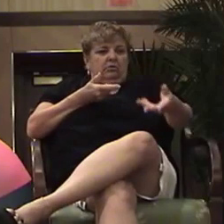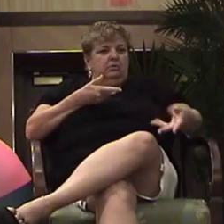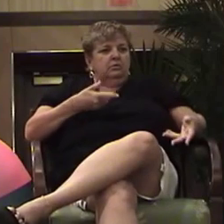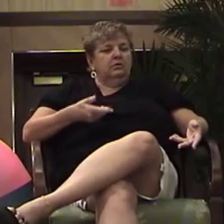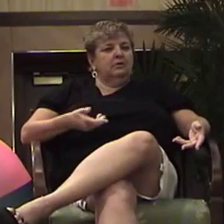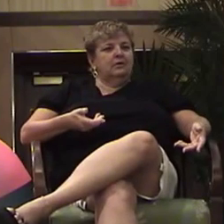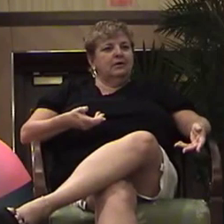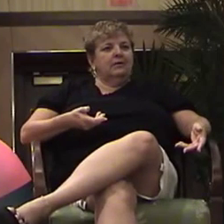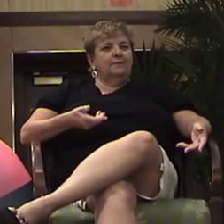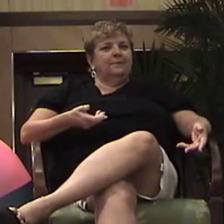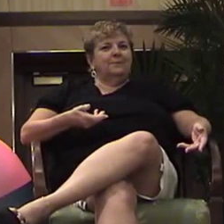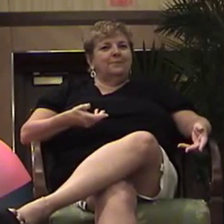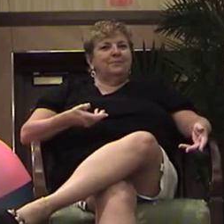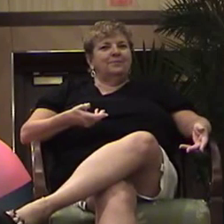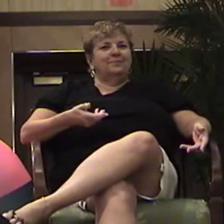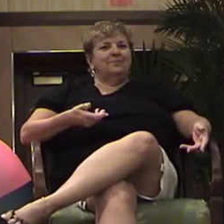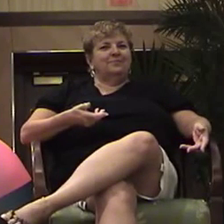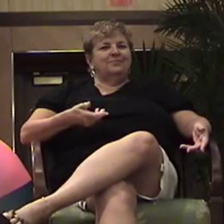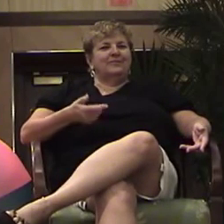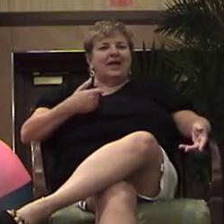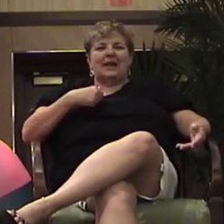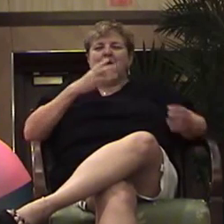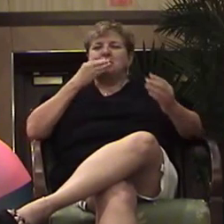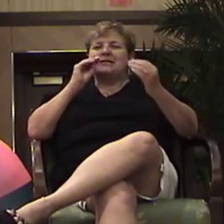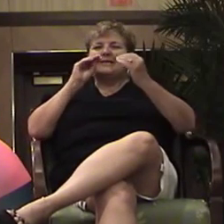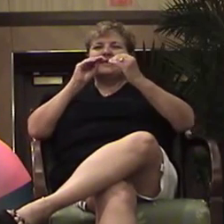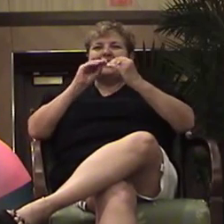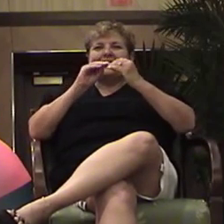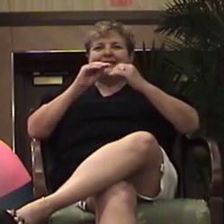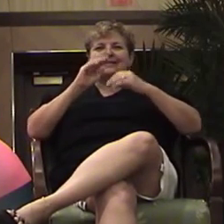And I'd kiss them on their old bald heads and send them home, you know.